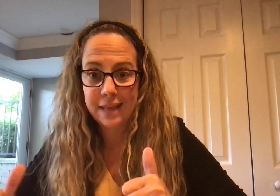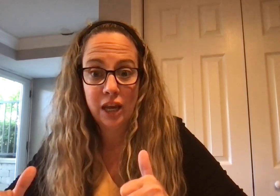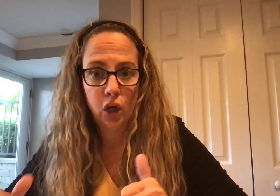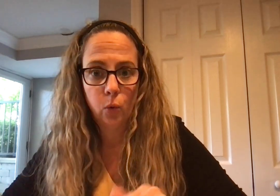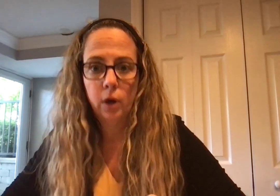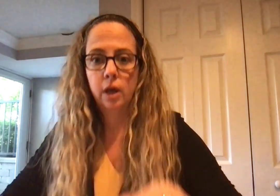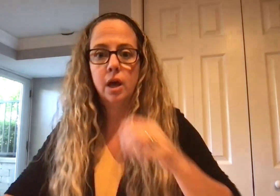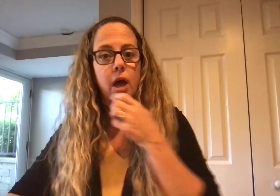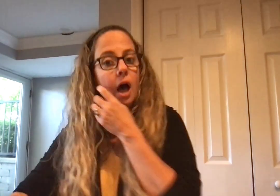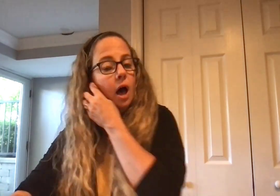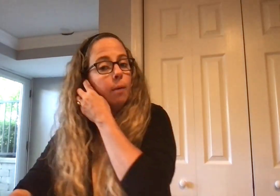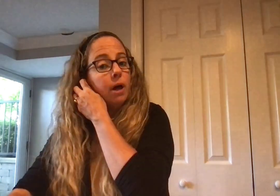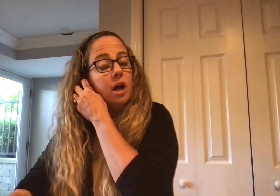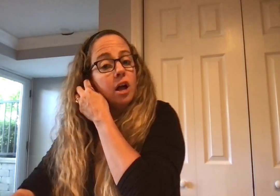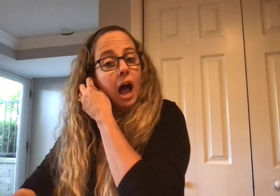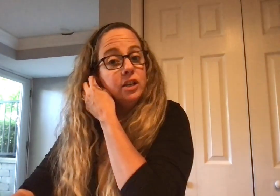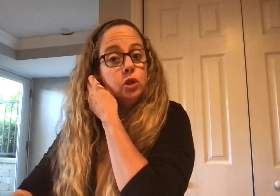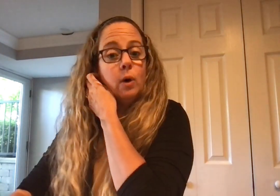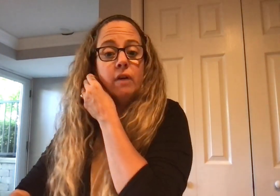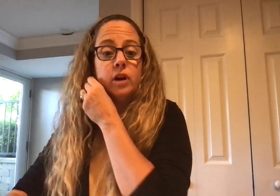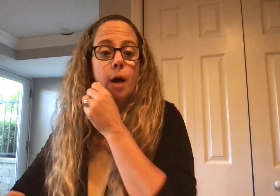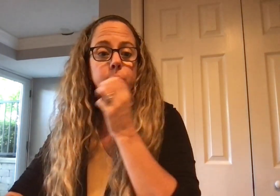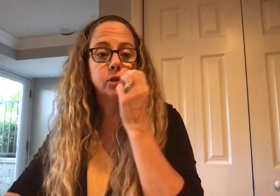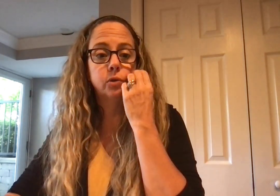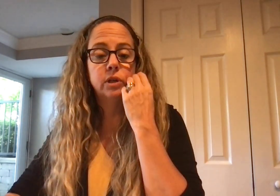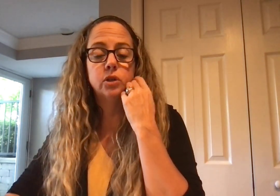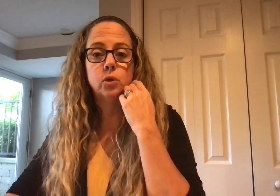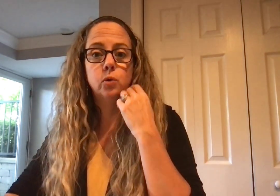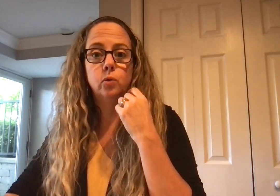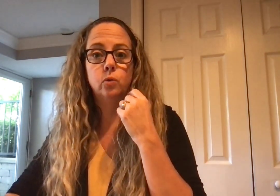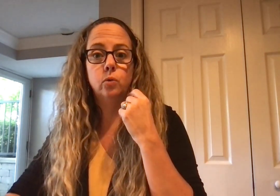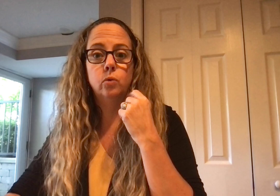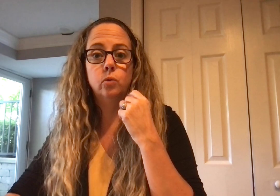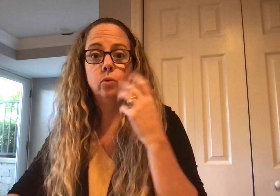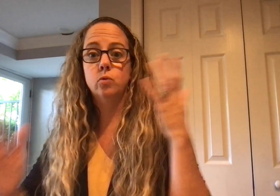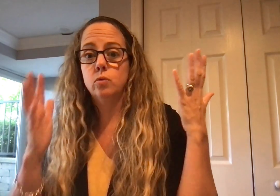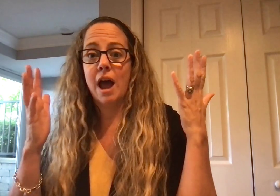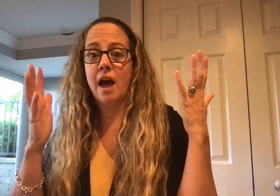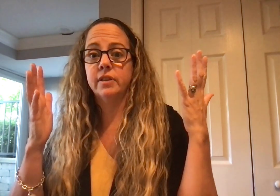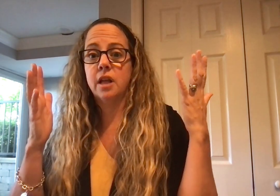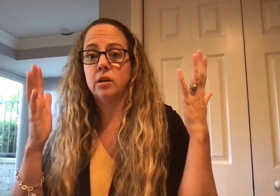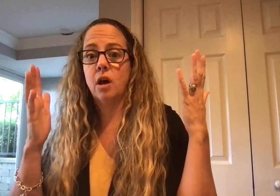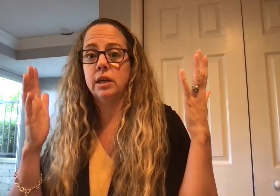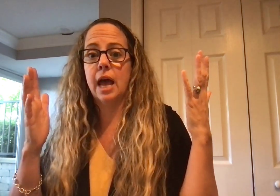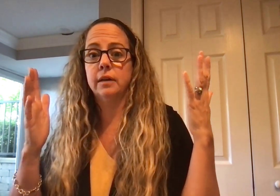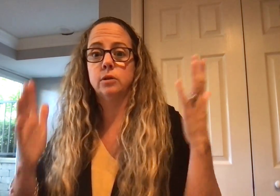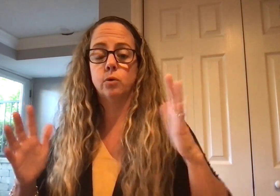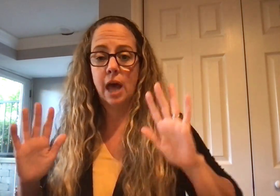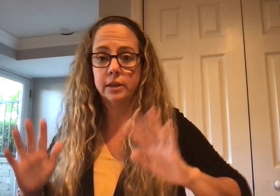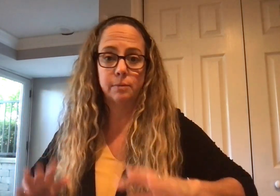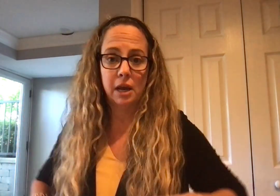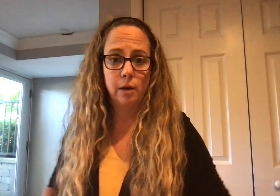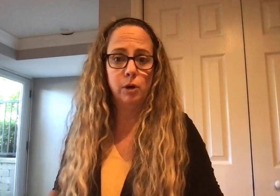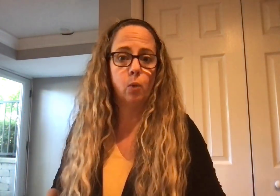Thank you. I do have a couple students who haven't logged on yet, so that's making me